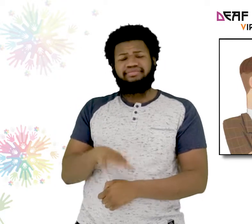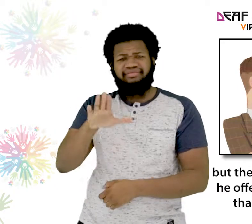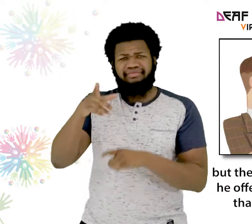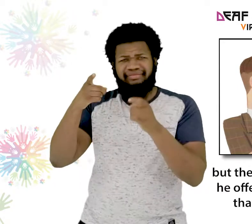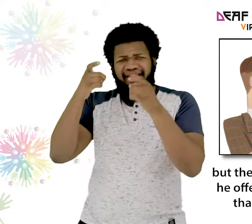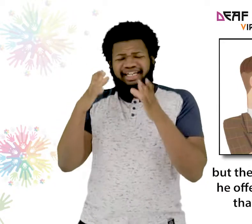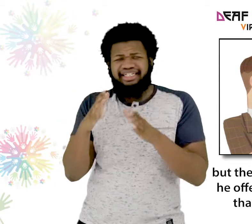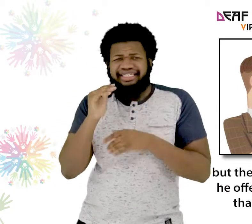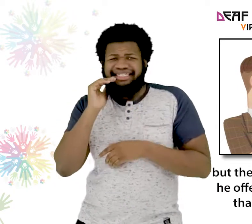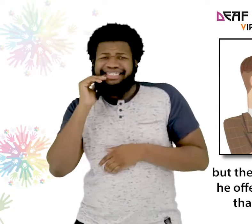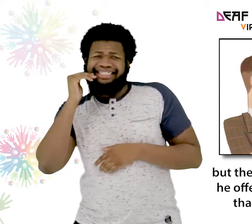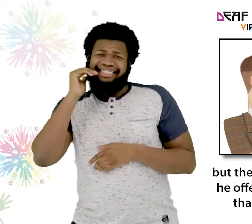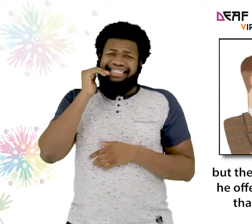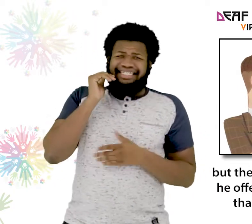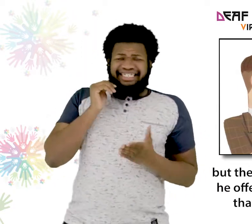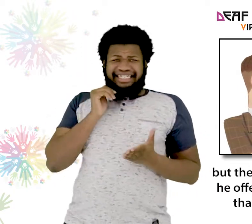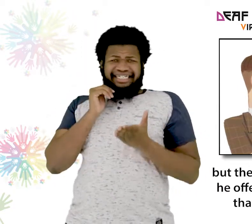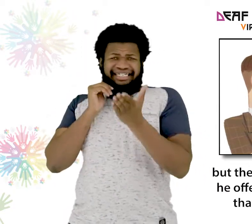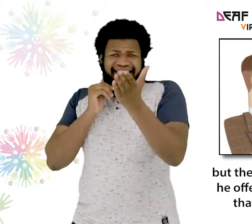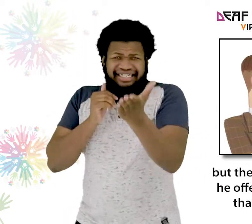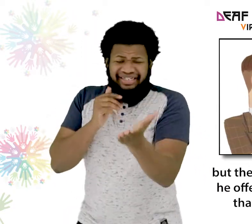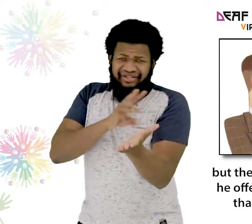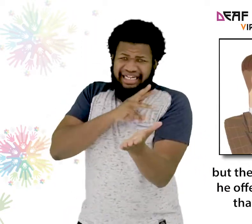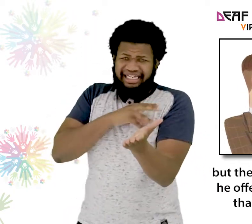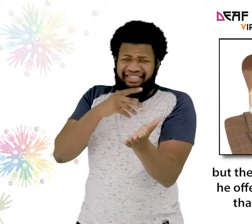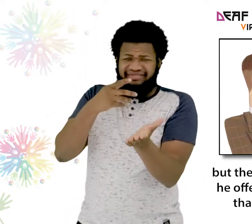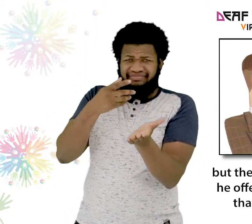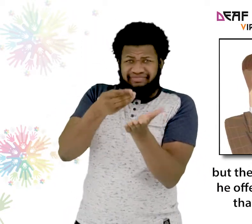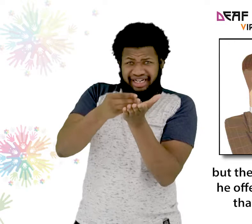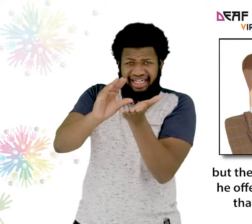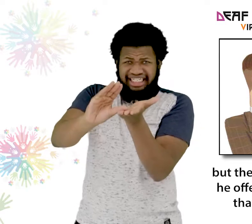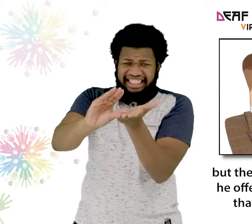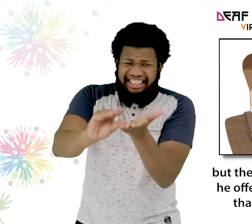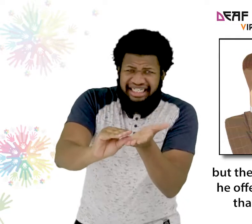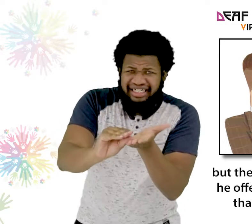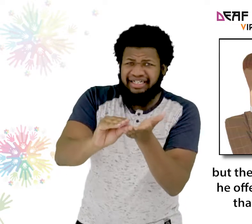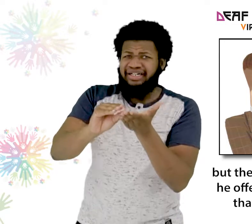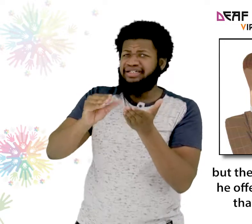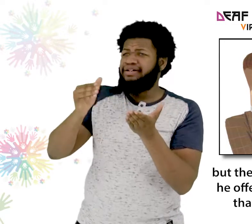But the manager smirked when he offered William less money than he paid the others.